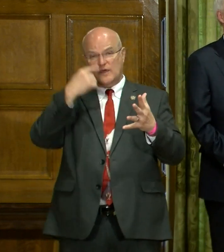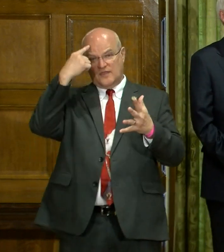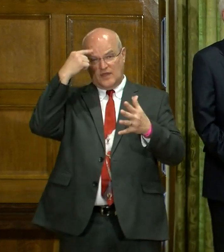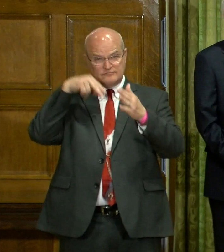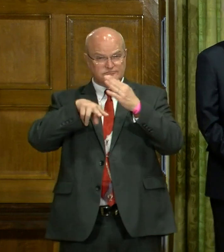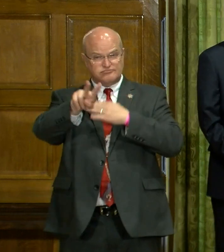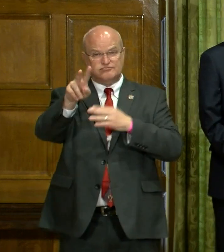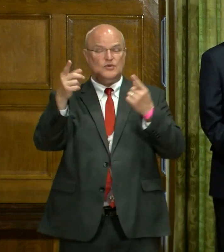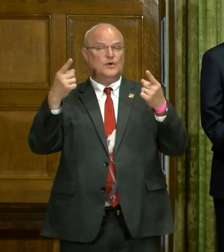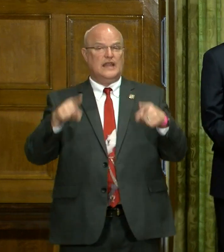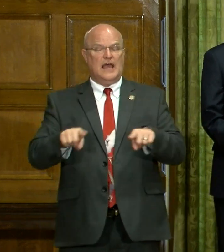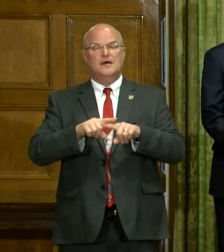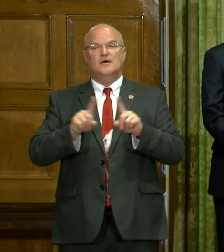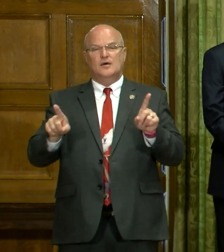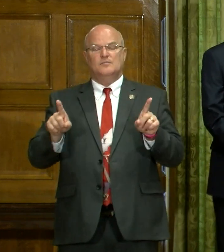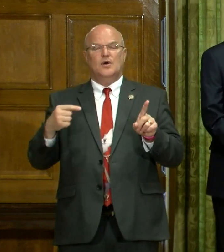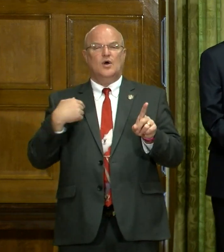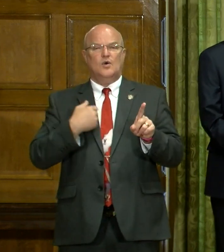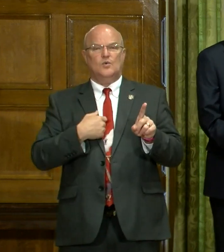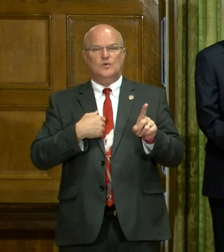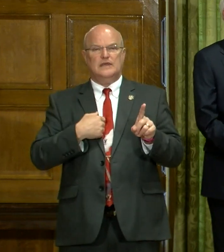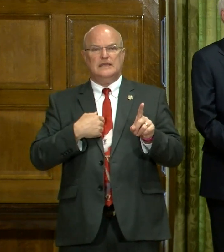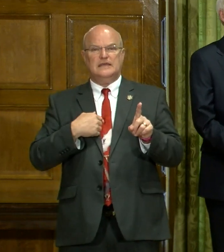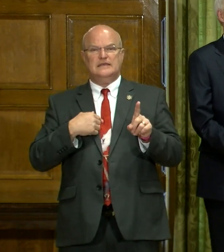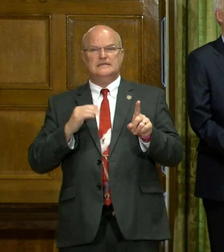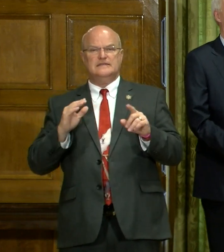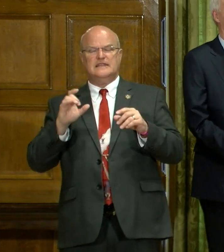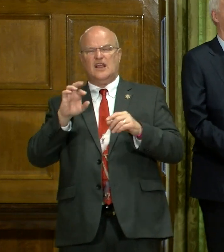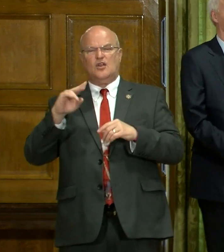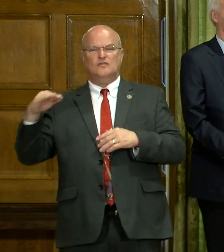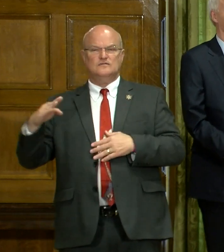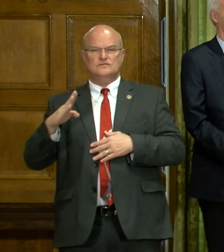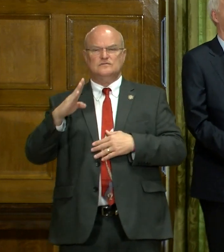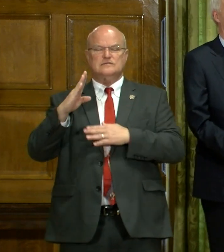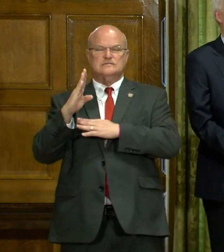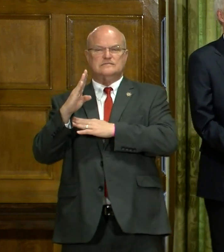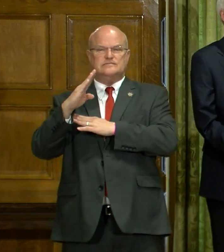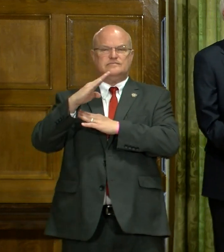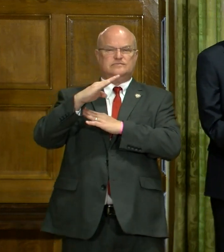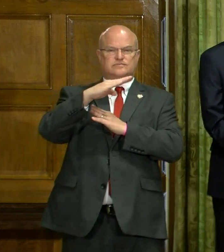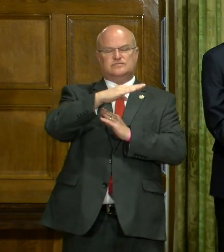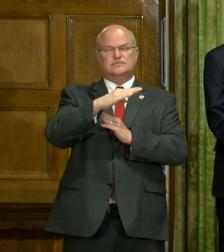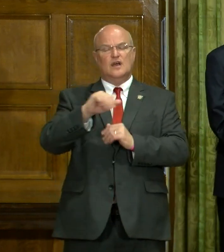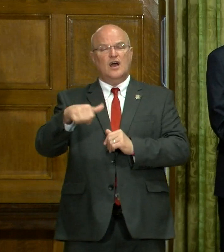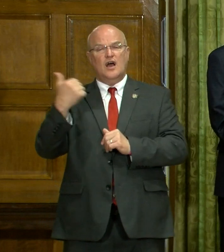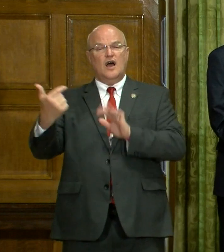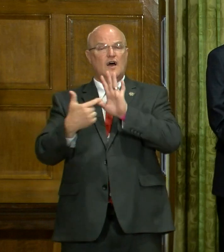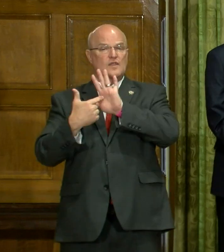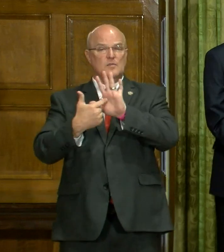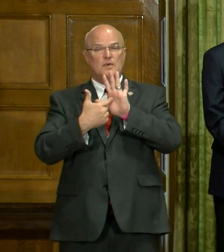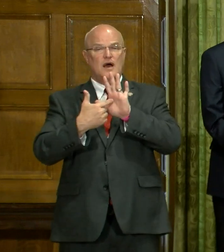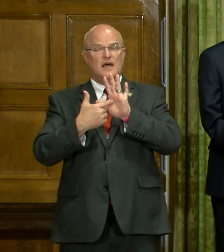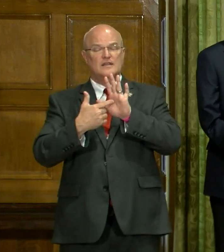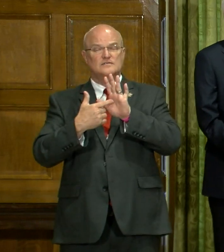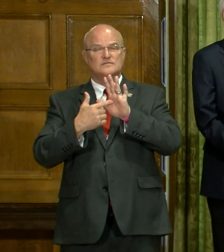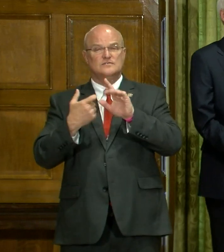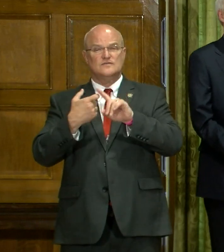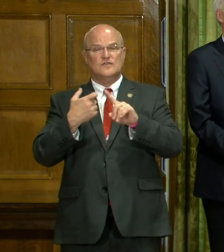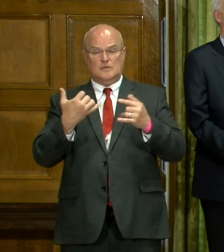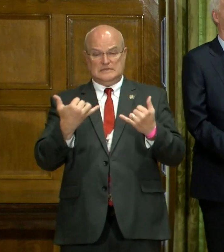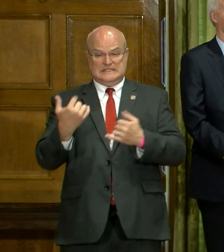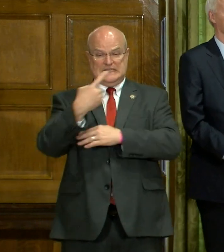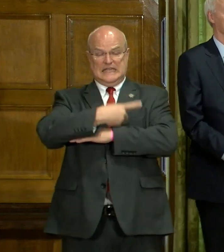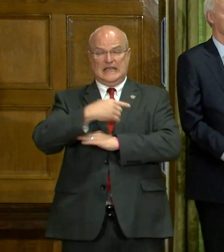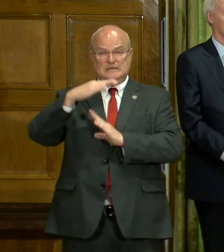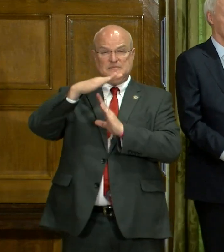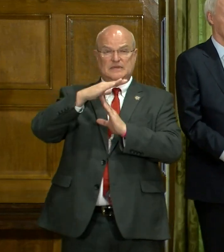would happen, but we bent that curve. There have been other models that have had us peaking anywhere from